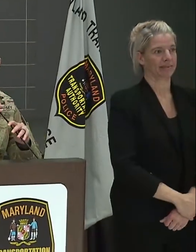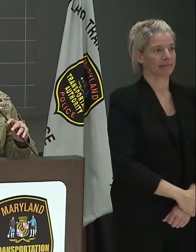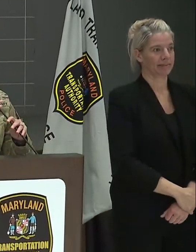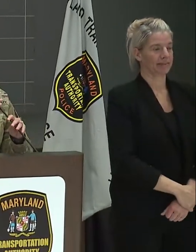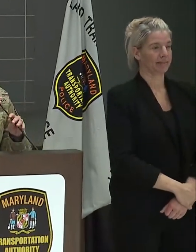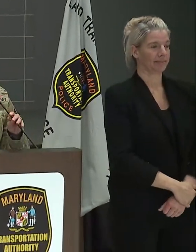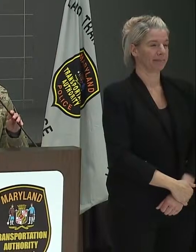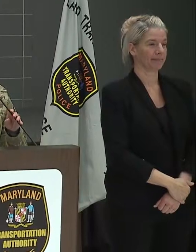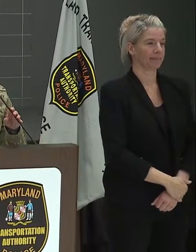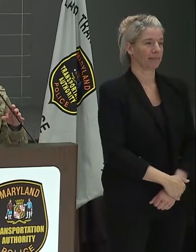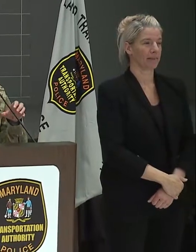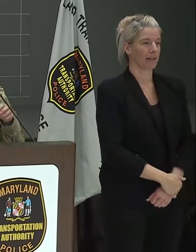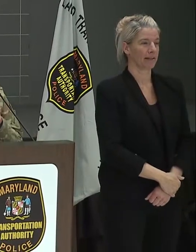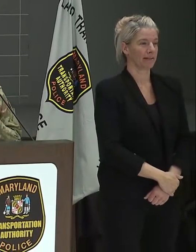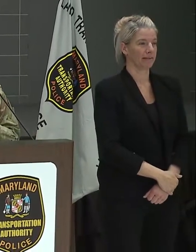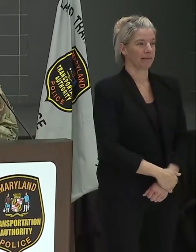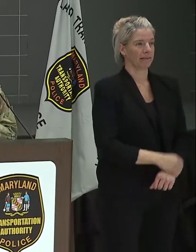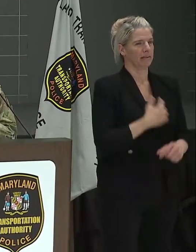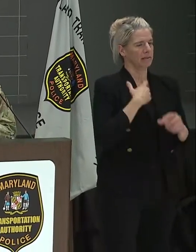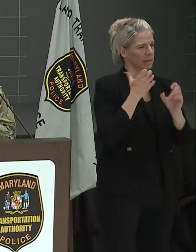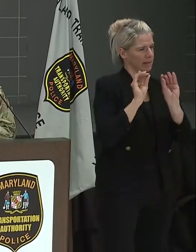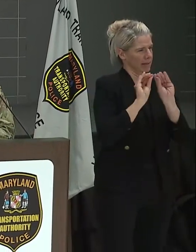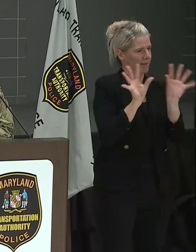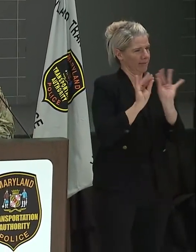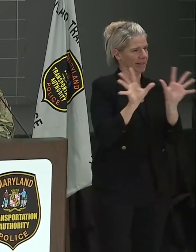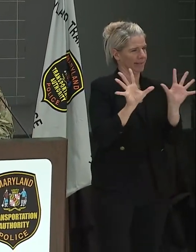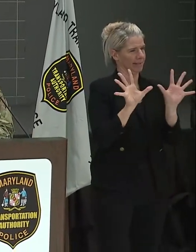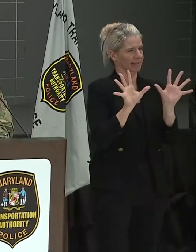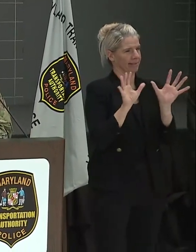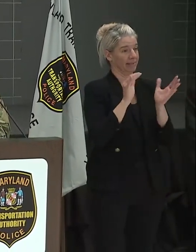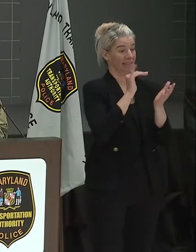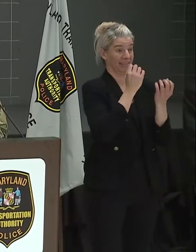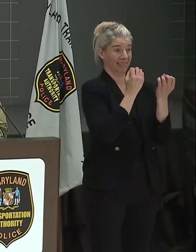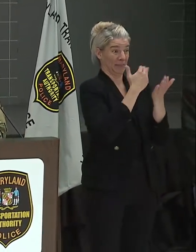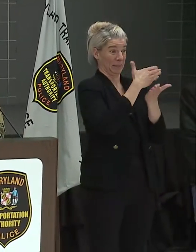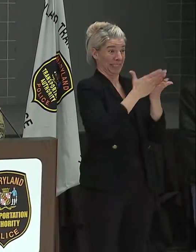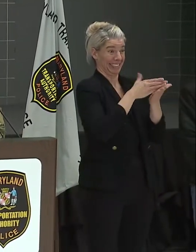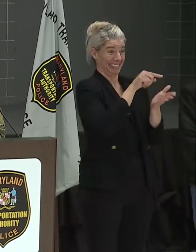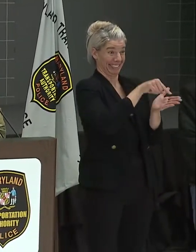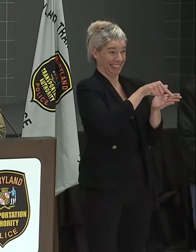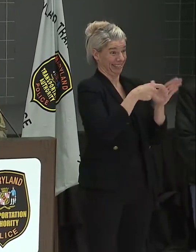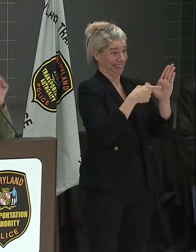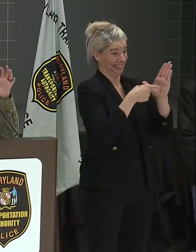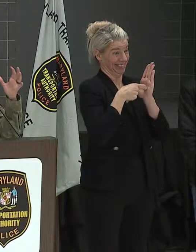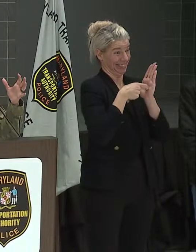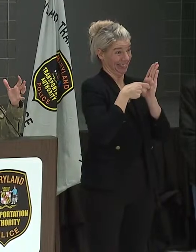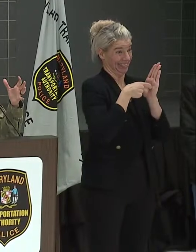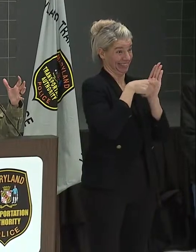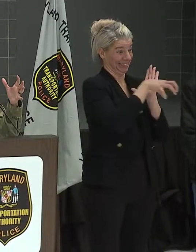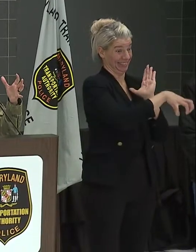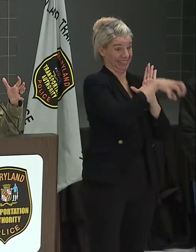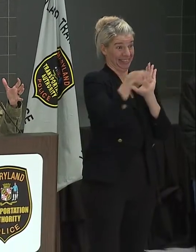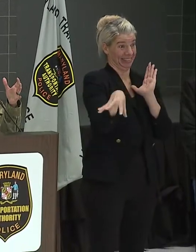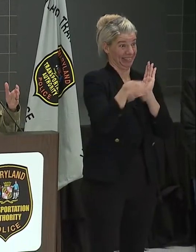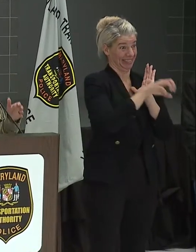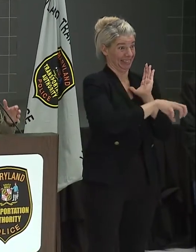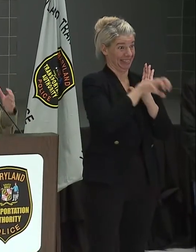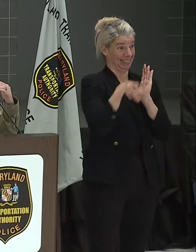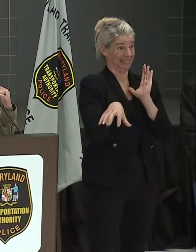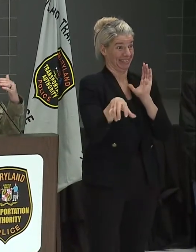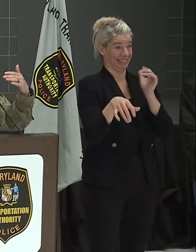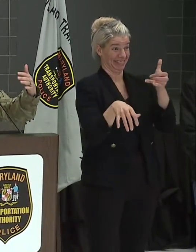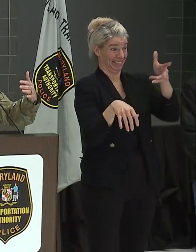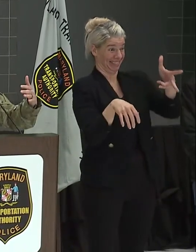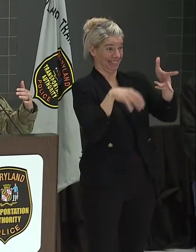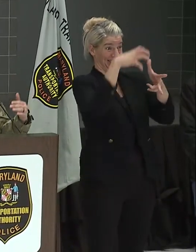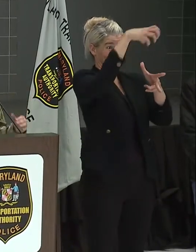Okay, so just to make sure I understand, you're asking how many pieces is it going to require to remove the span that's on top of the dolly, and